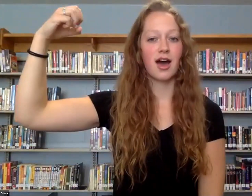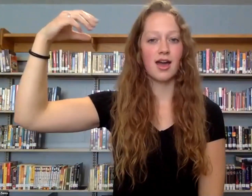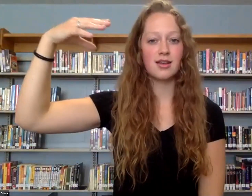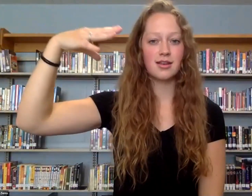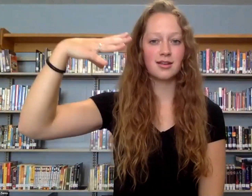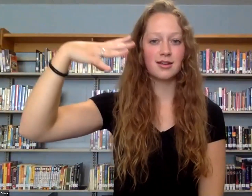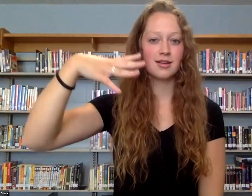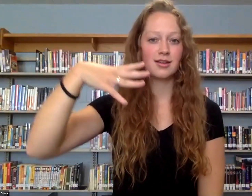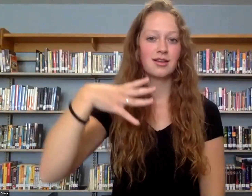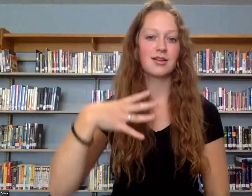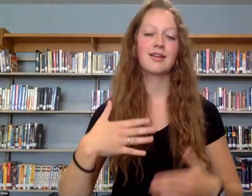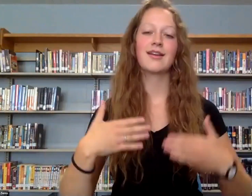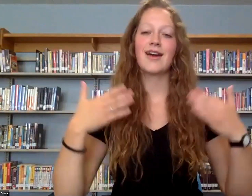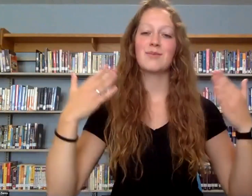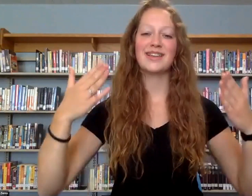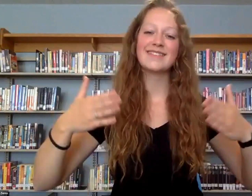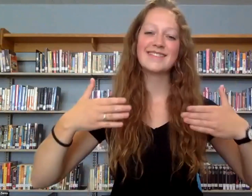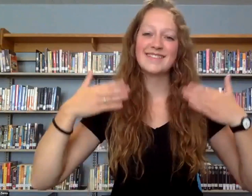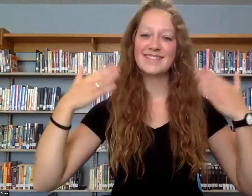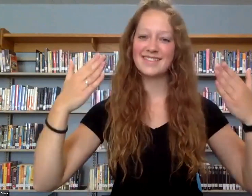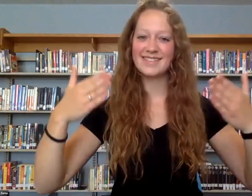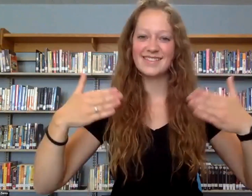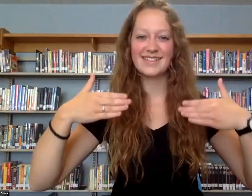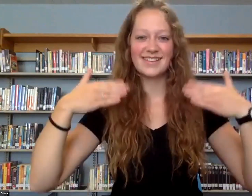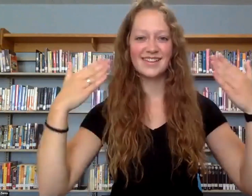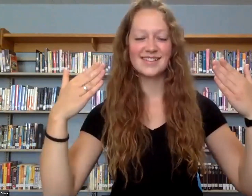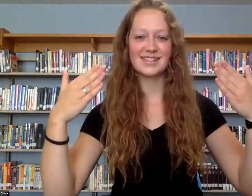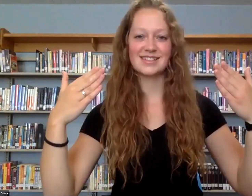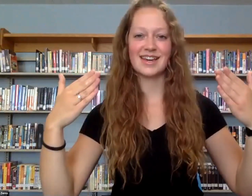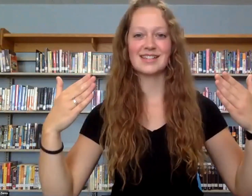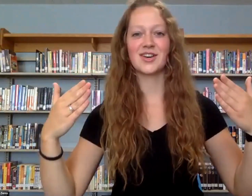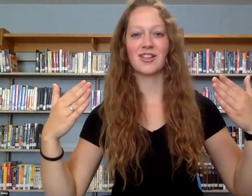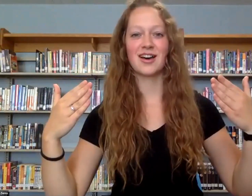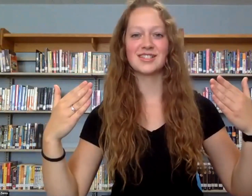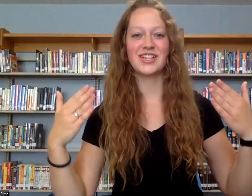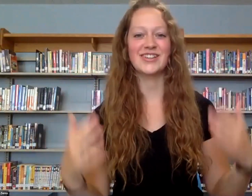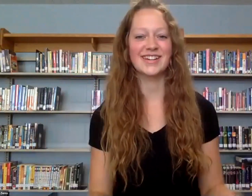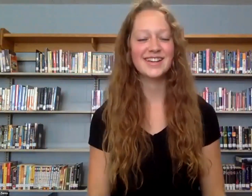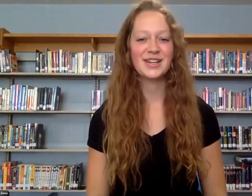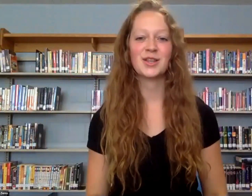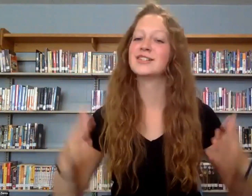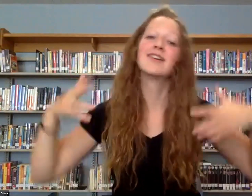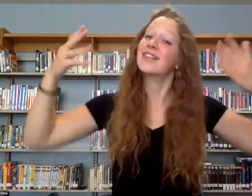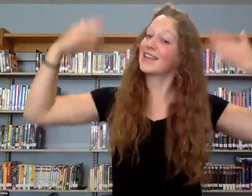Sunshine happy. So there's the ASL gloss for you. Lori's going like